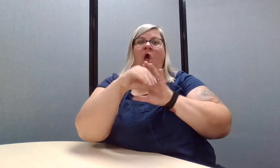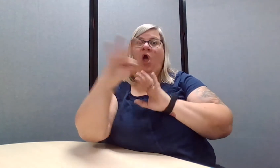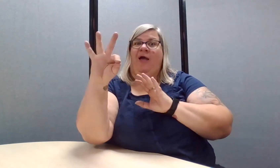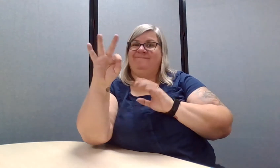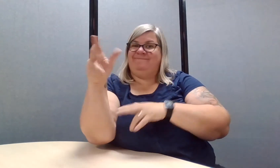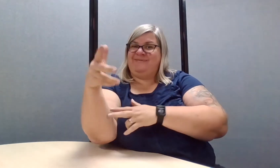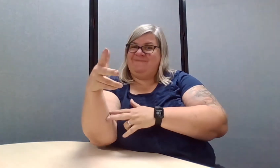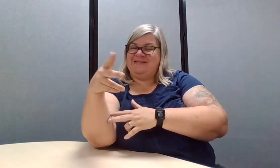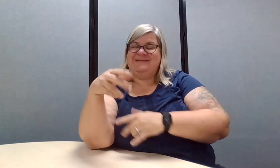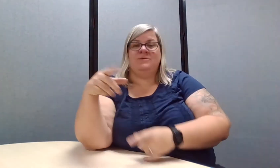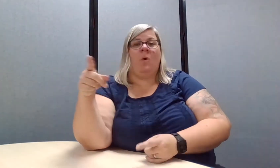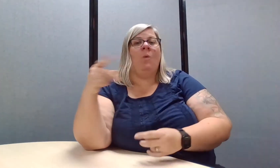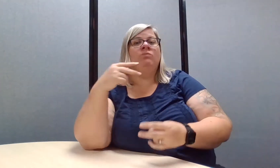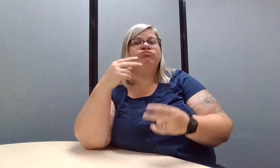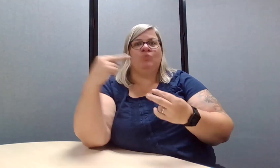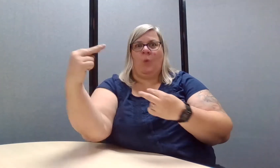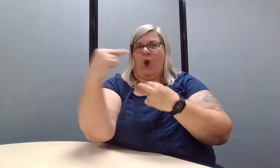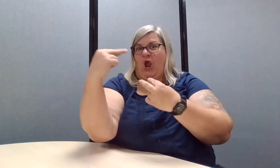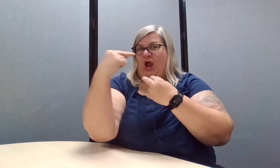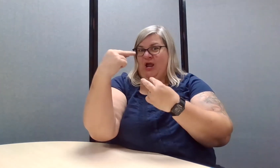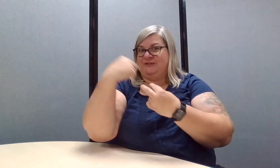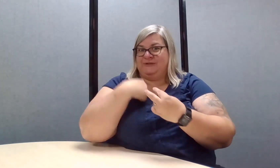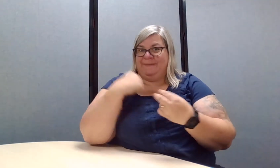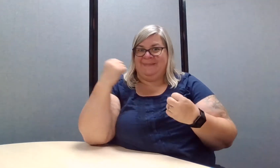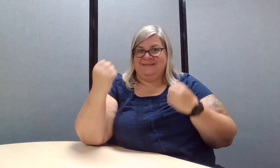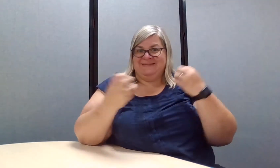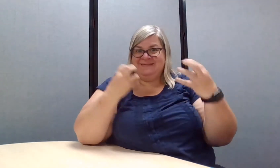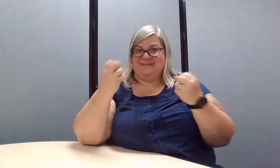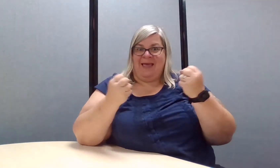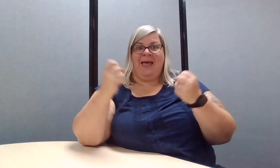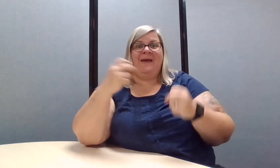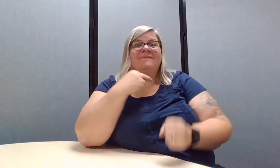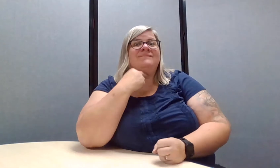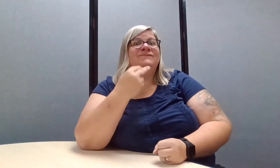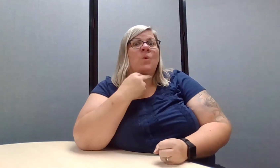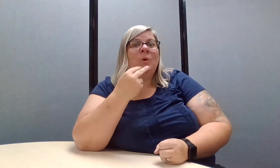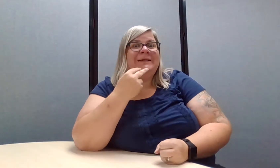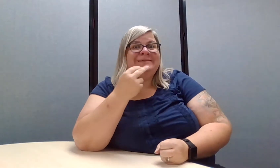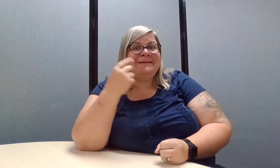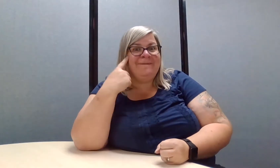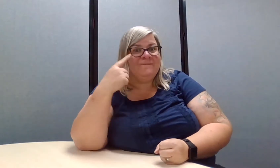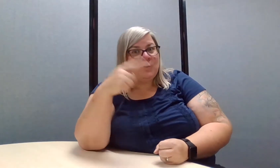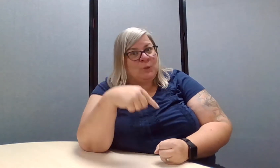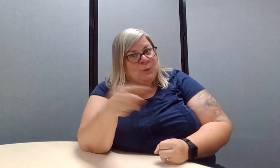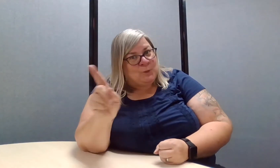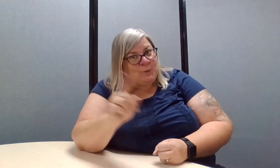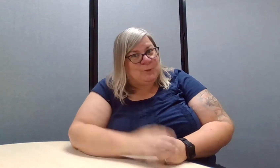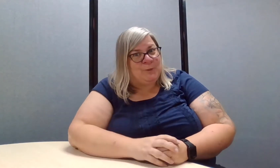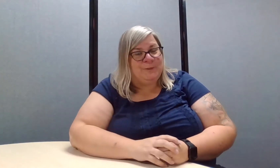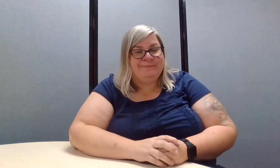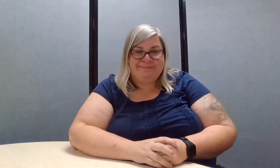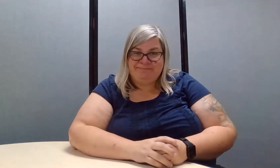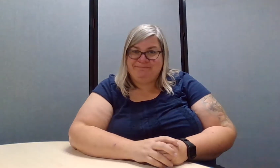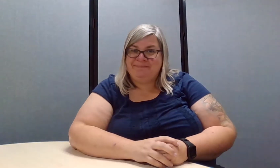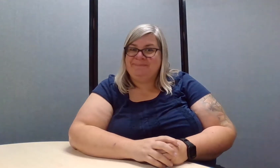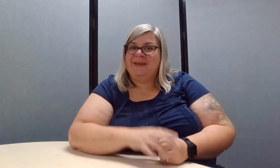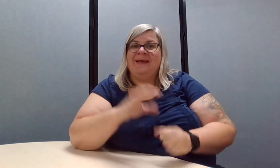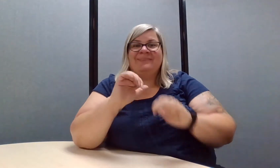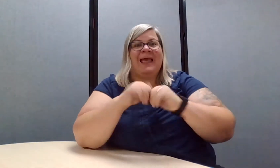interpreter, who is not on the video, but is watching me sign and then speaking those